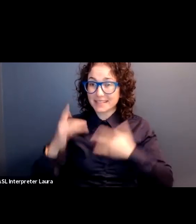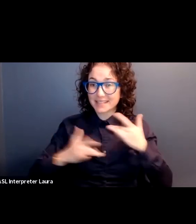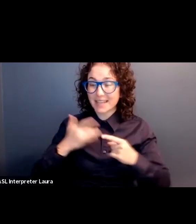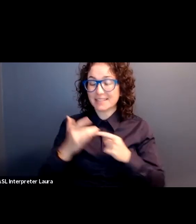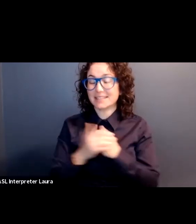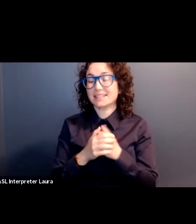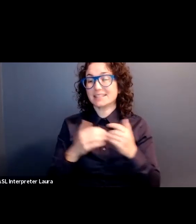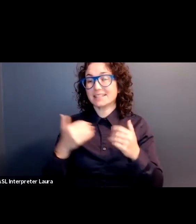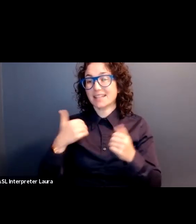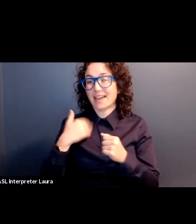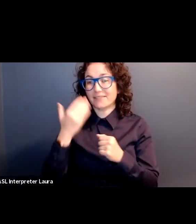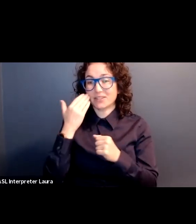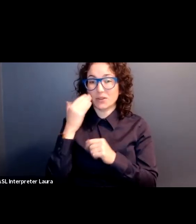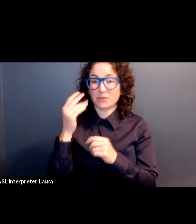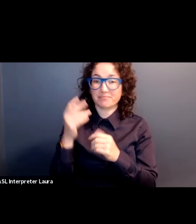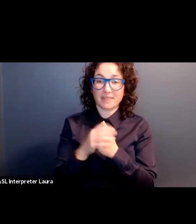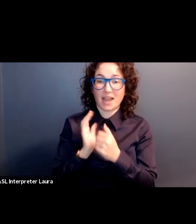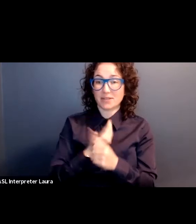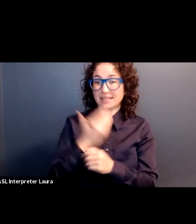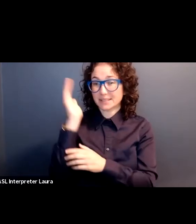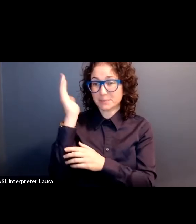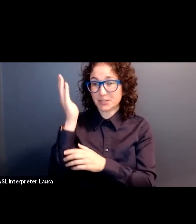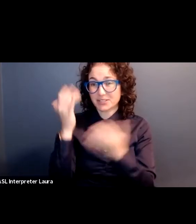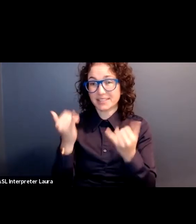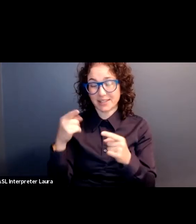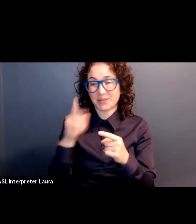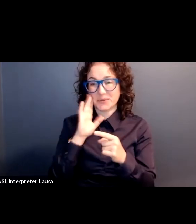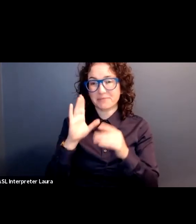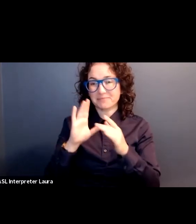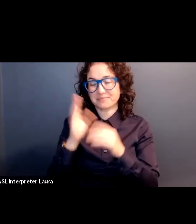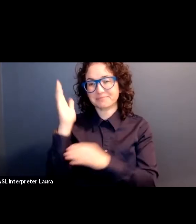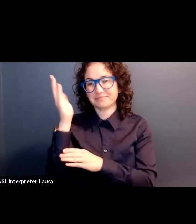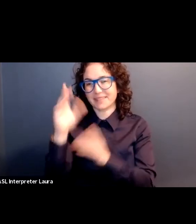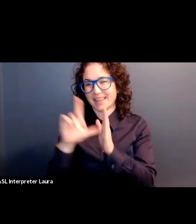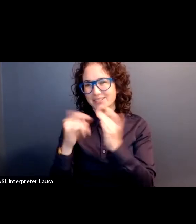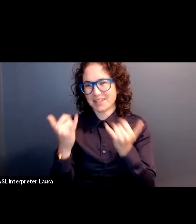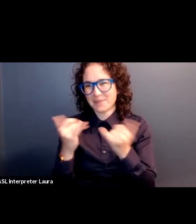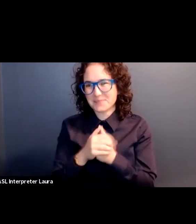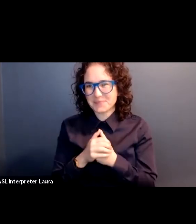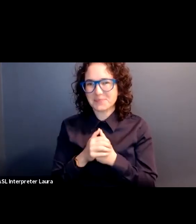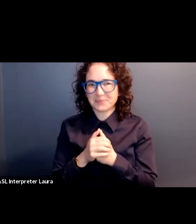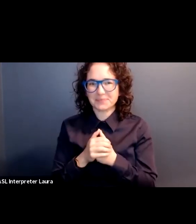have the speakers that you will hear from later today. And so with